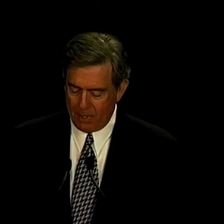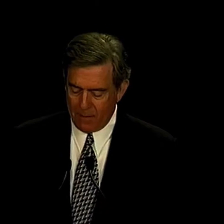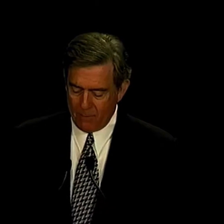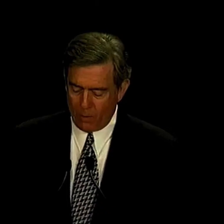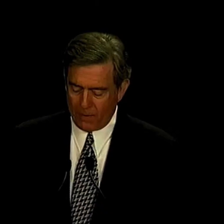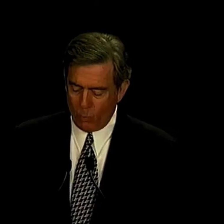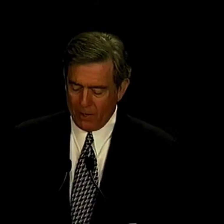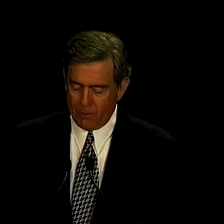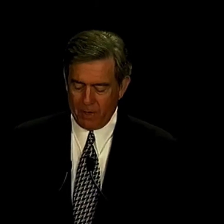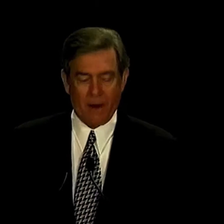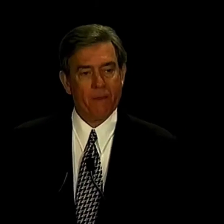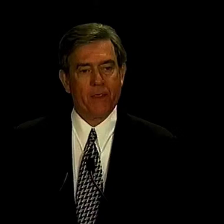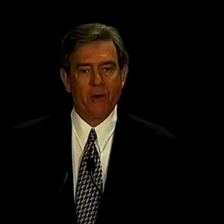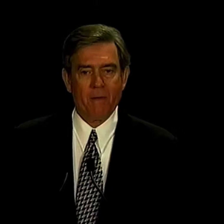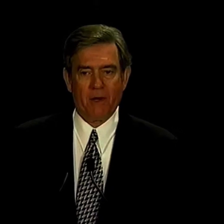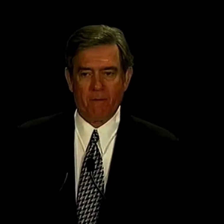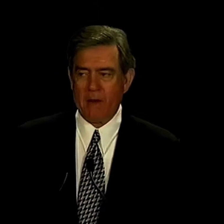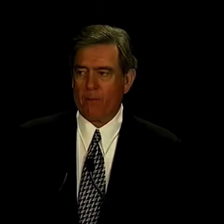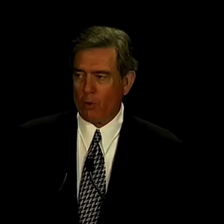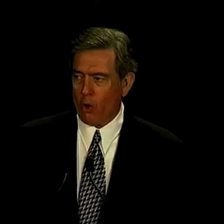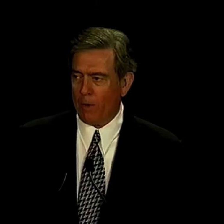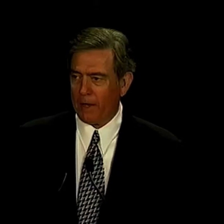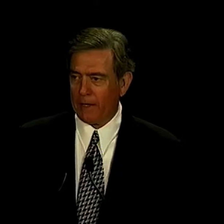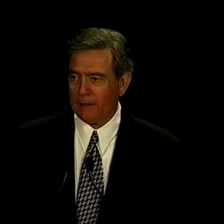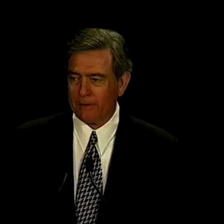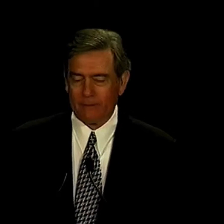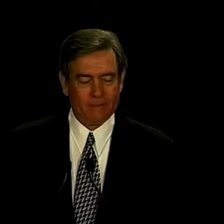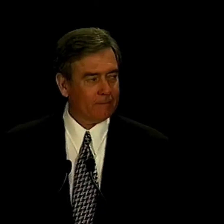by more than 130 million people globally.